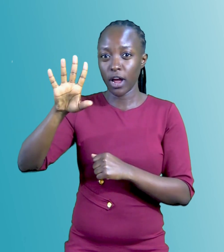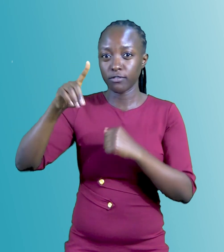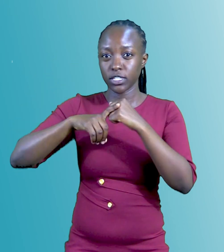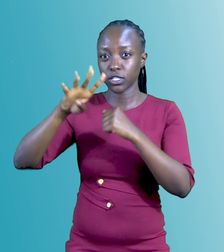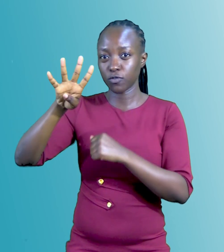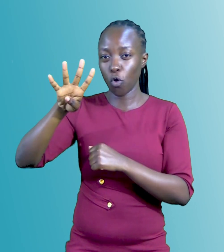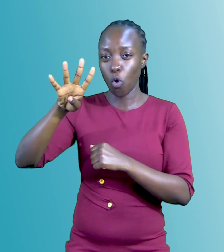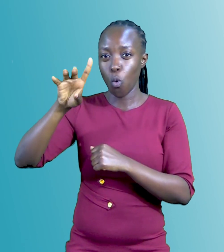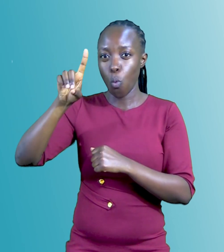0780564110 or